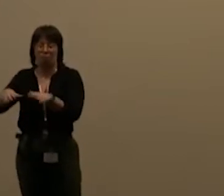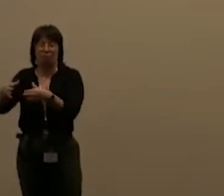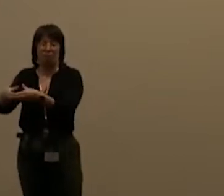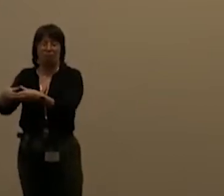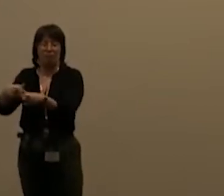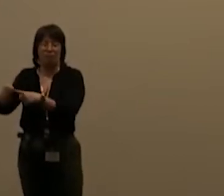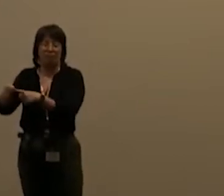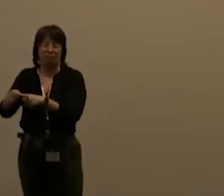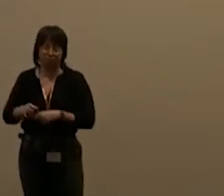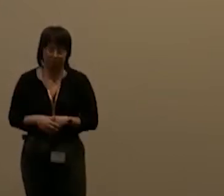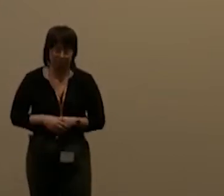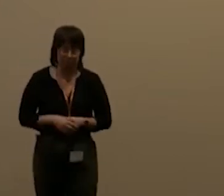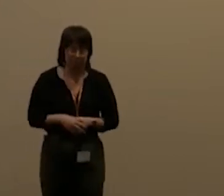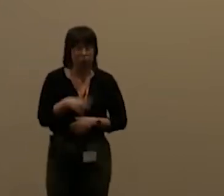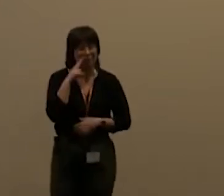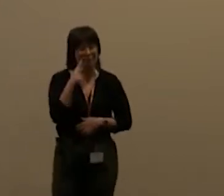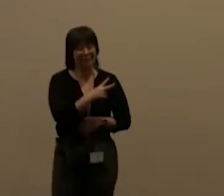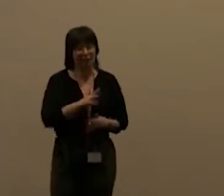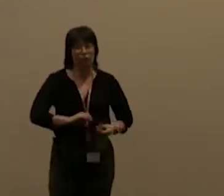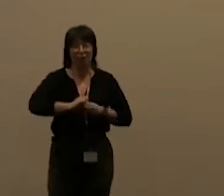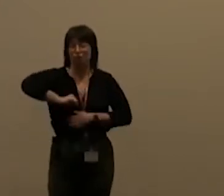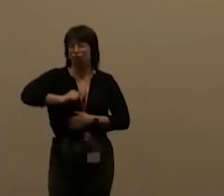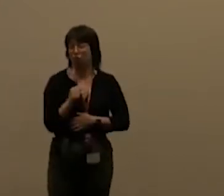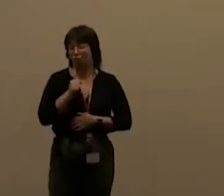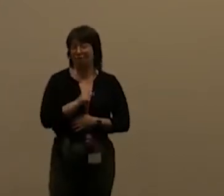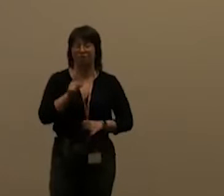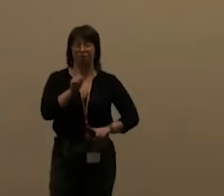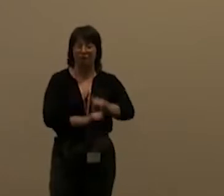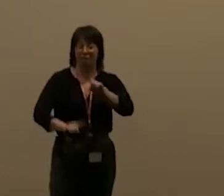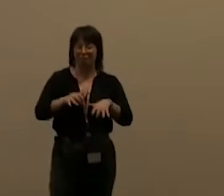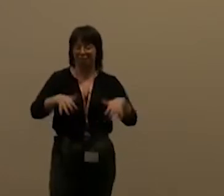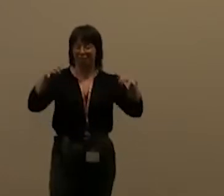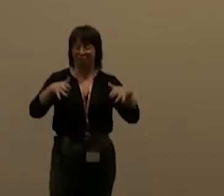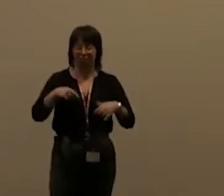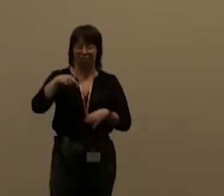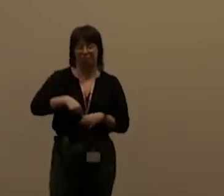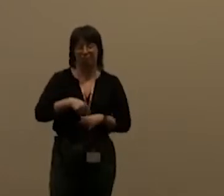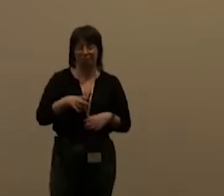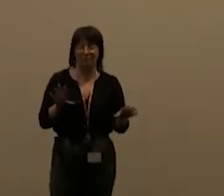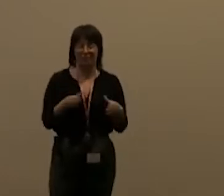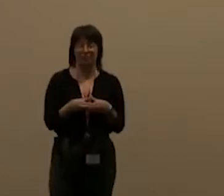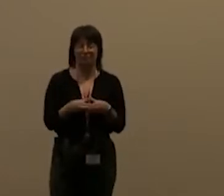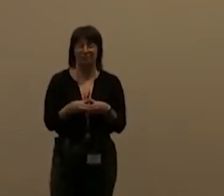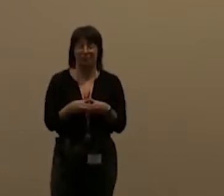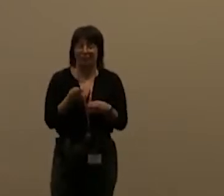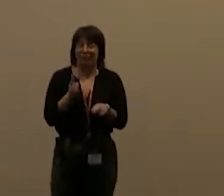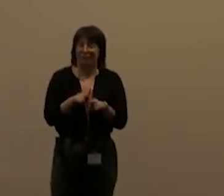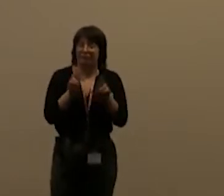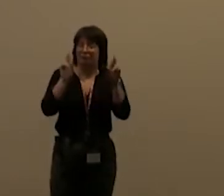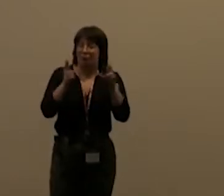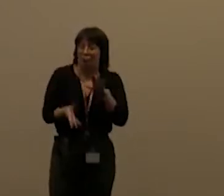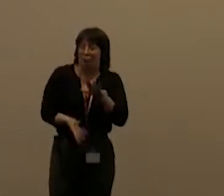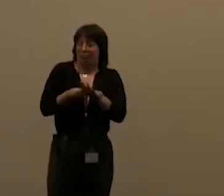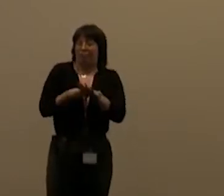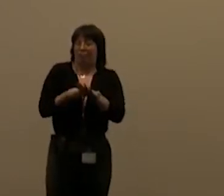section. Now you see I've created a Scottish Summit site here, or team. And if it loads, hopefully,